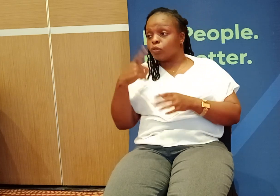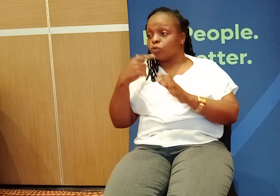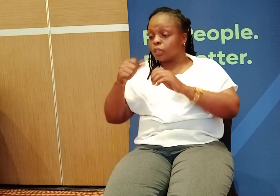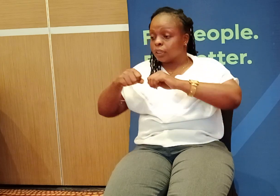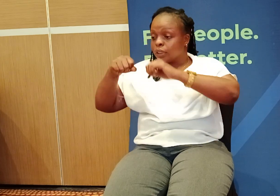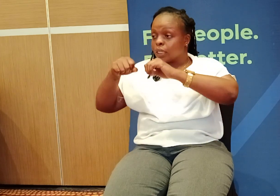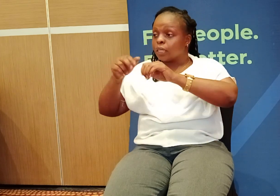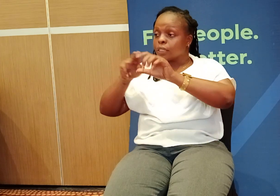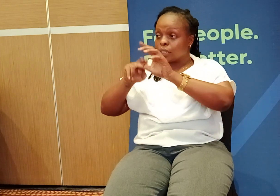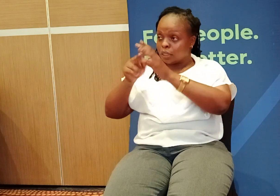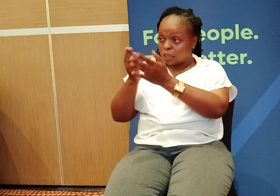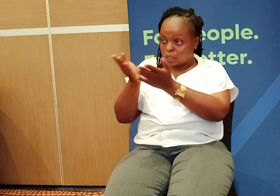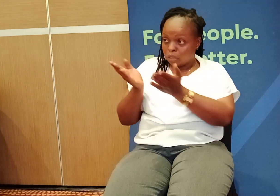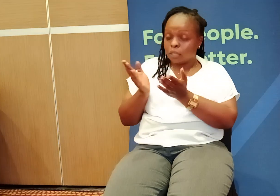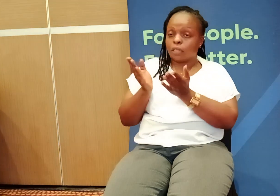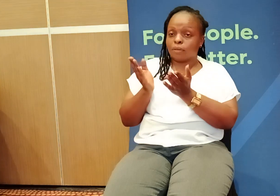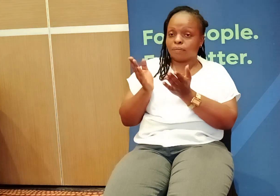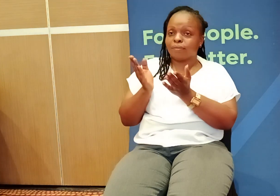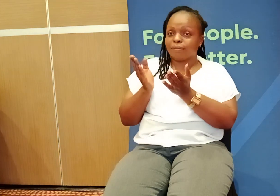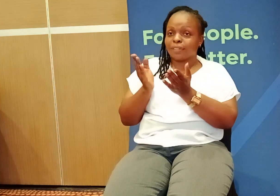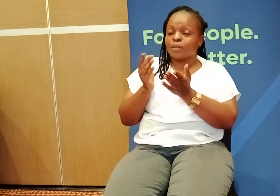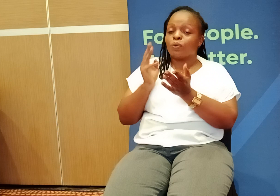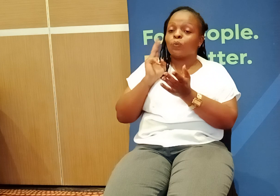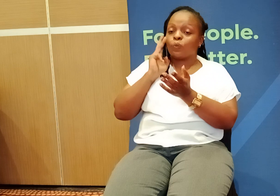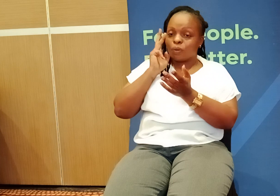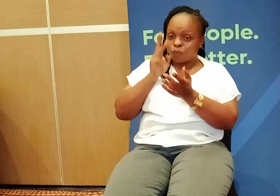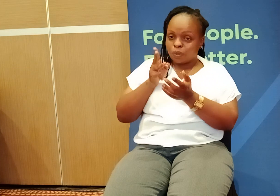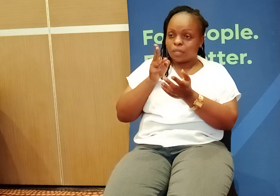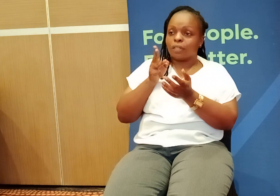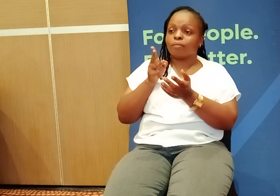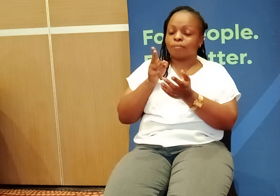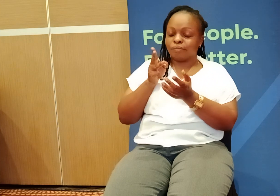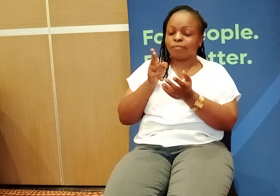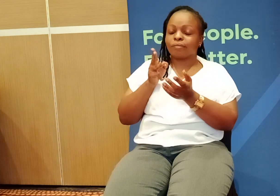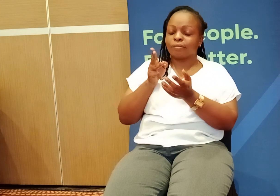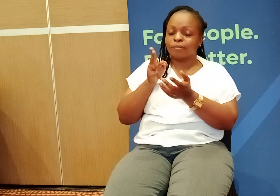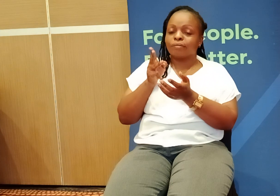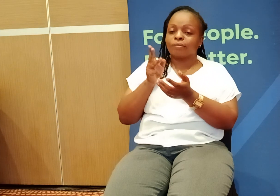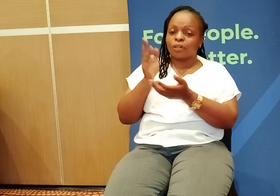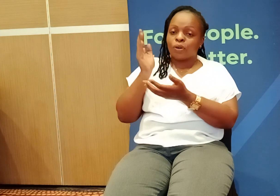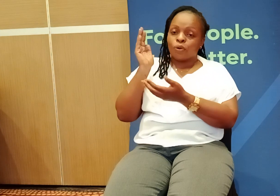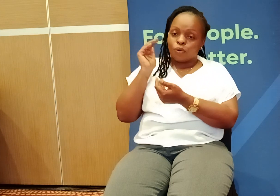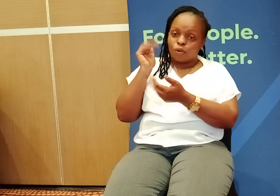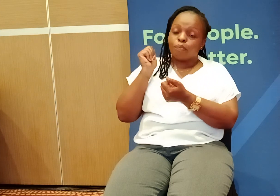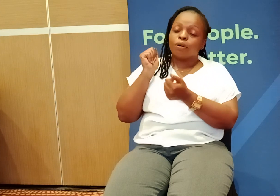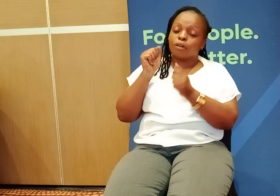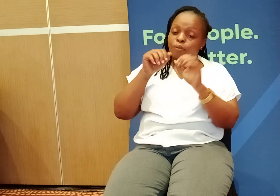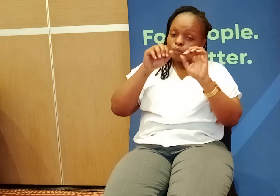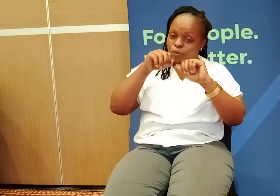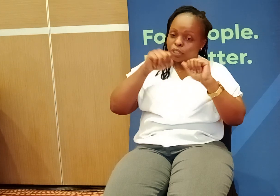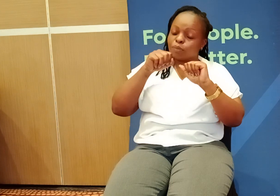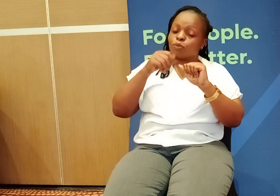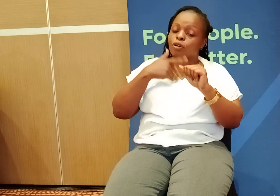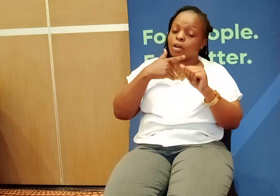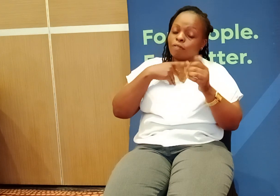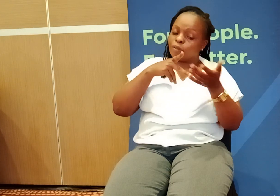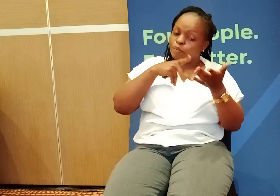this room, we will get some payments coming through to our suppliers.